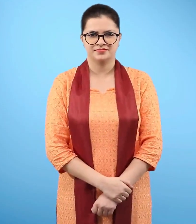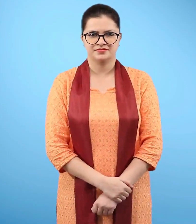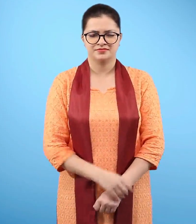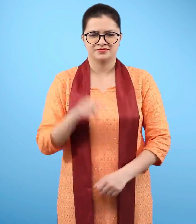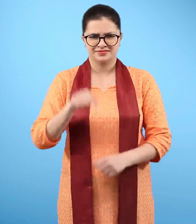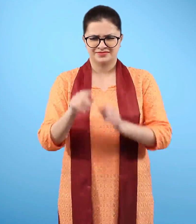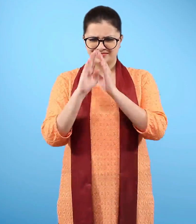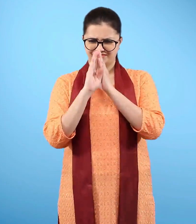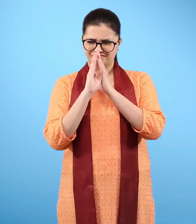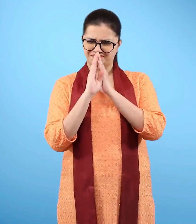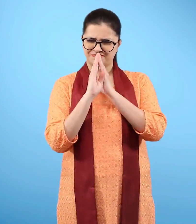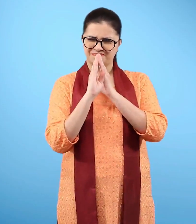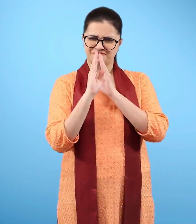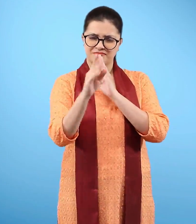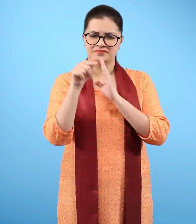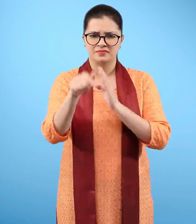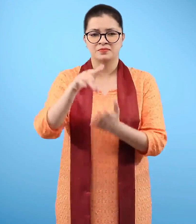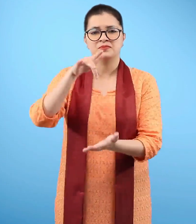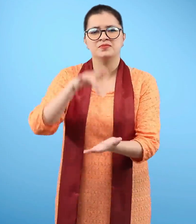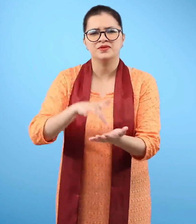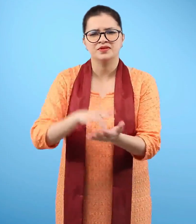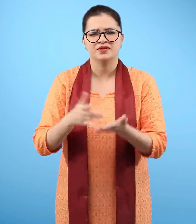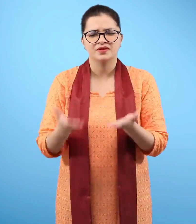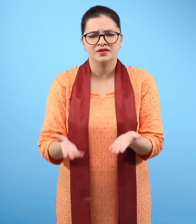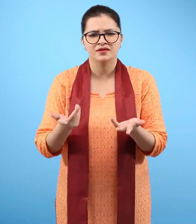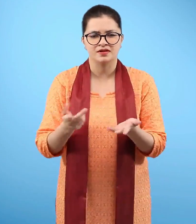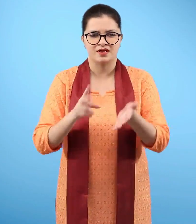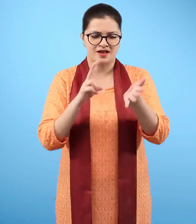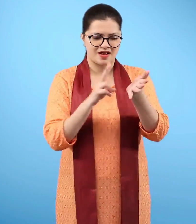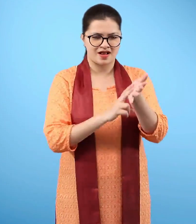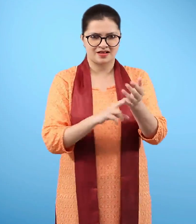You can go straight through Nakkar Khana